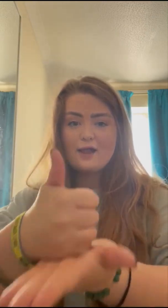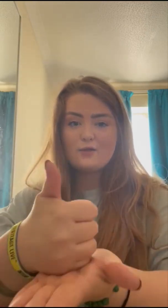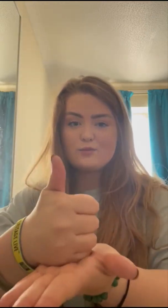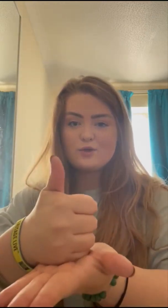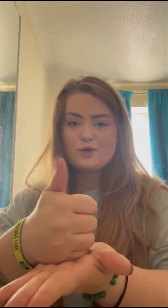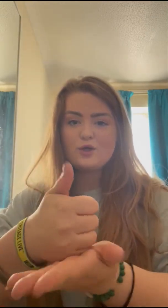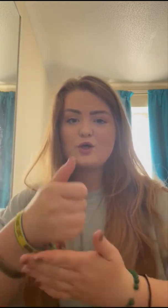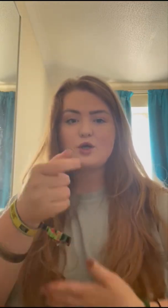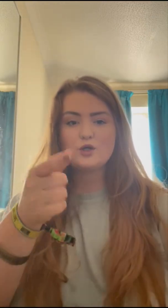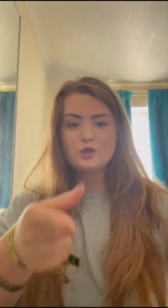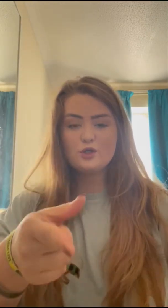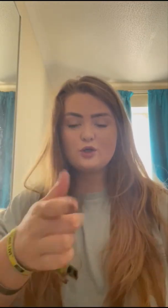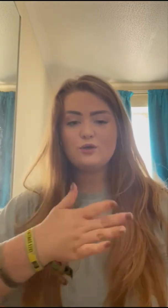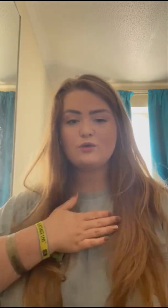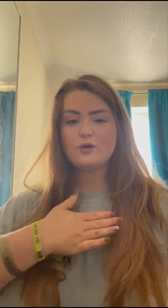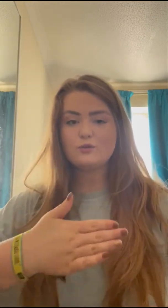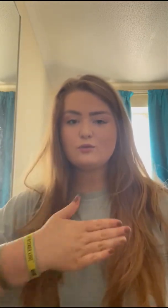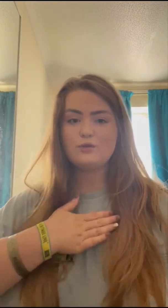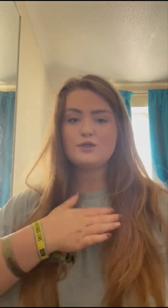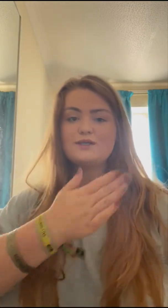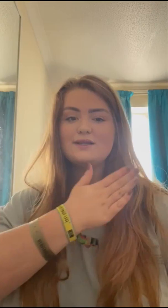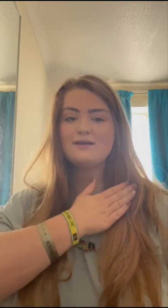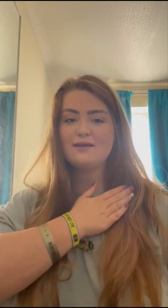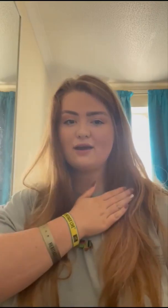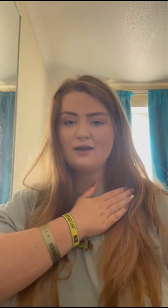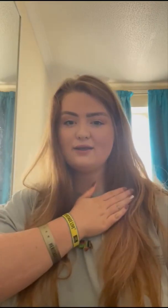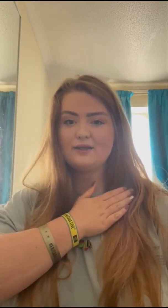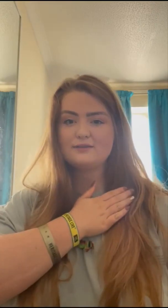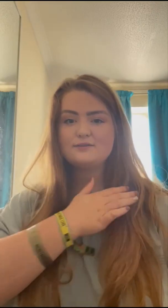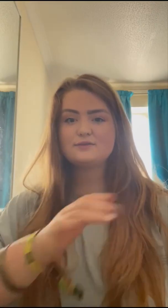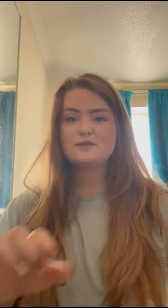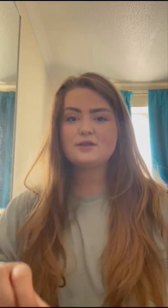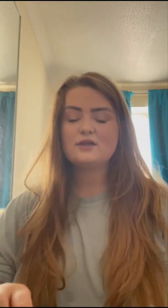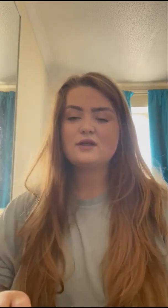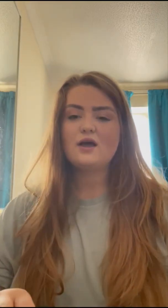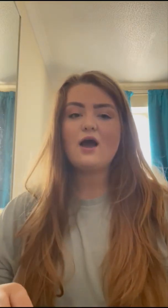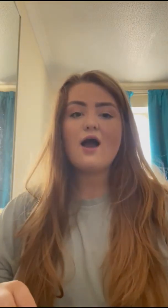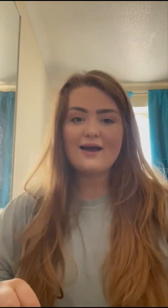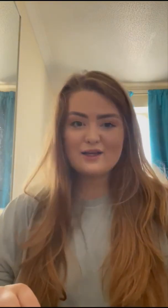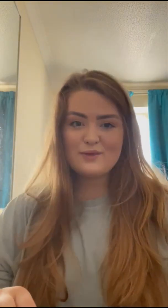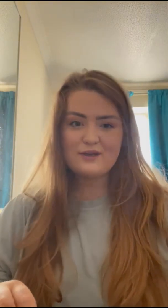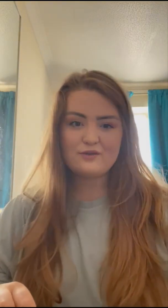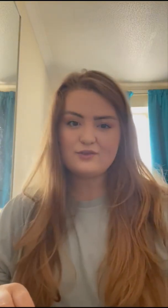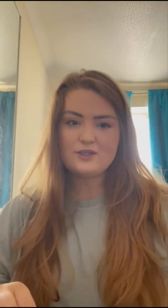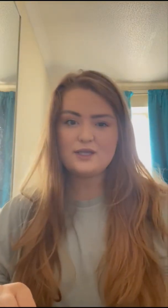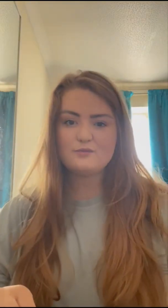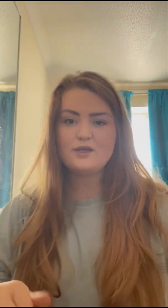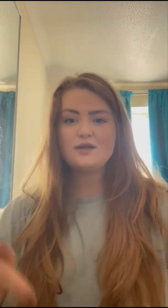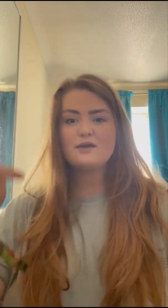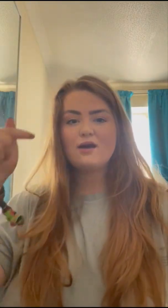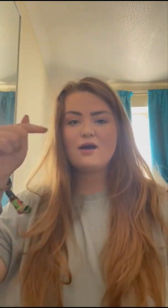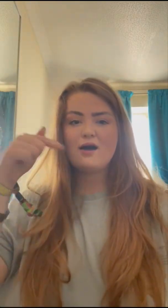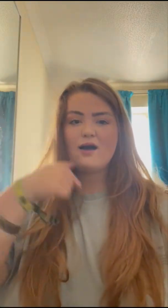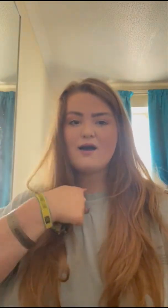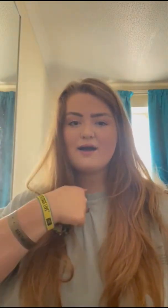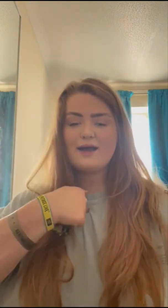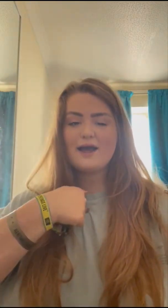help you would like. I am here if you need me. I